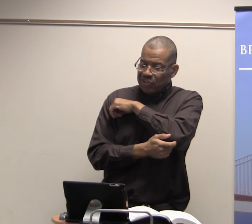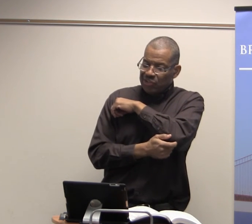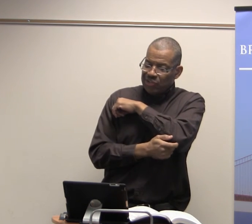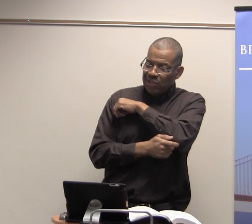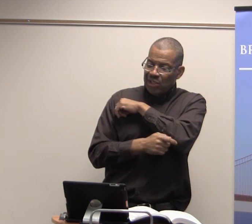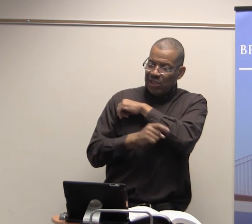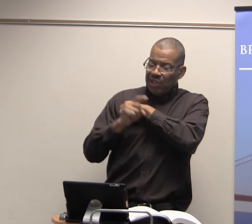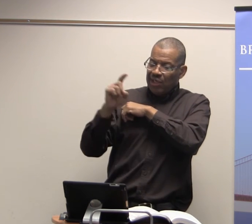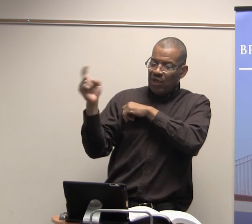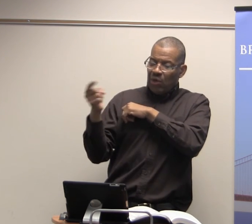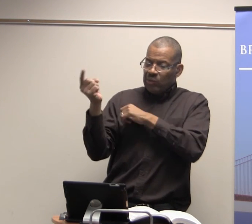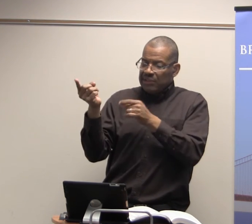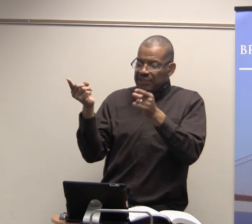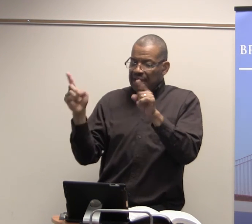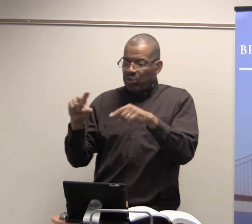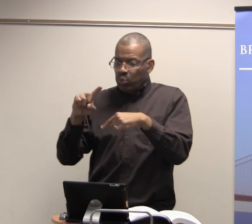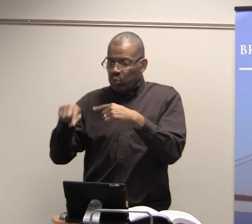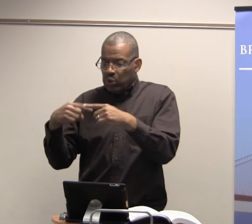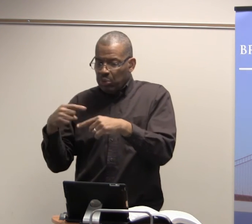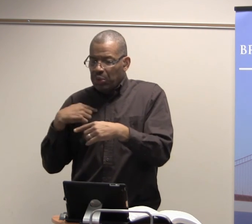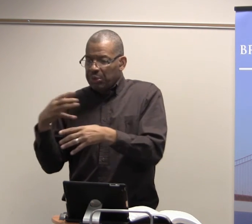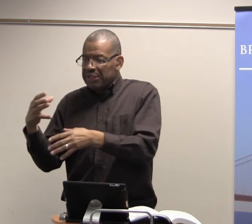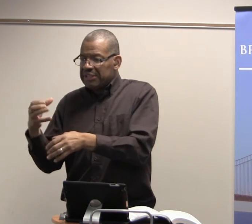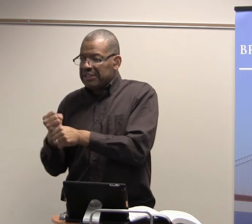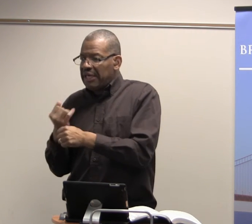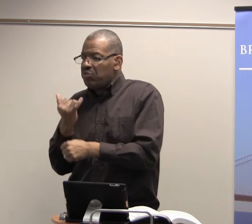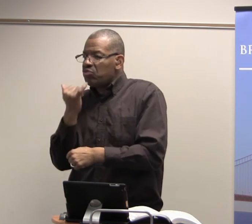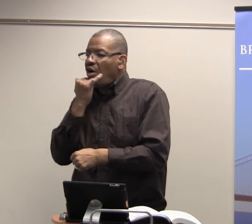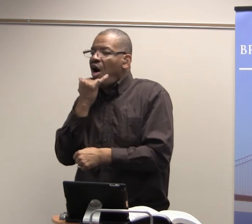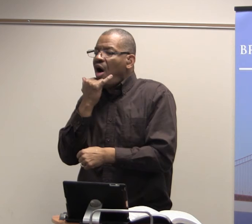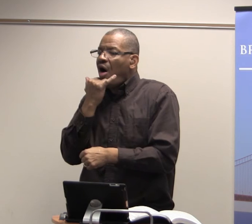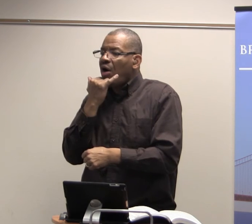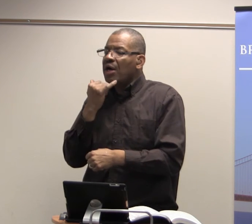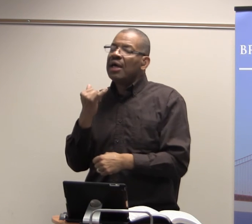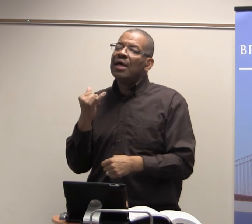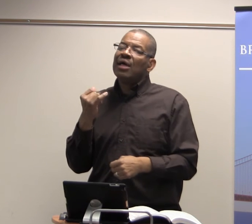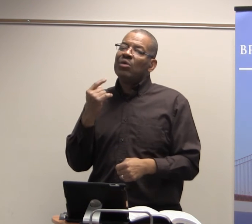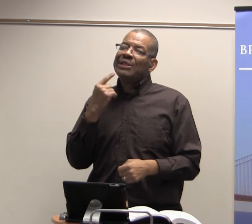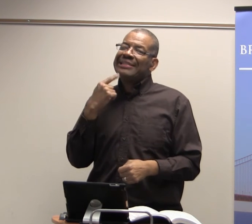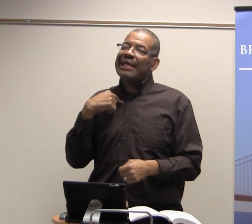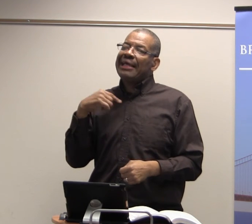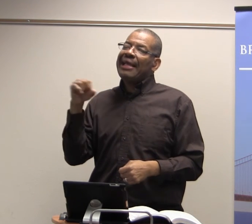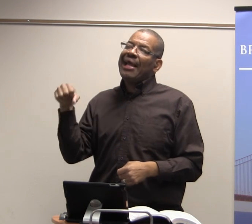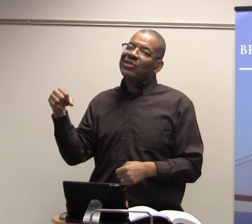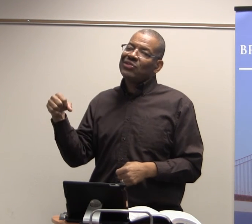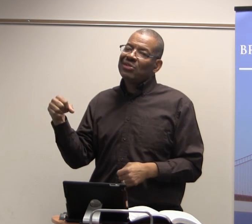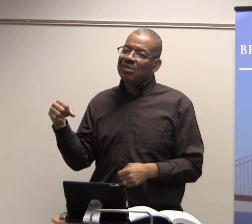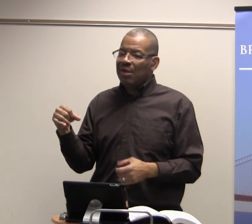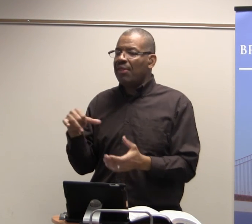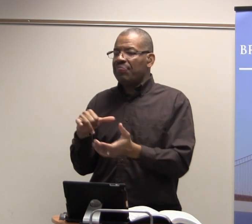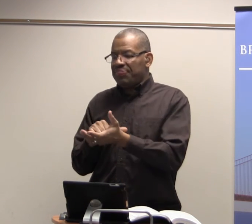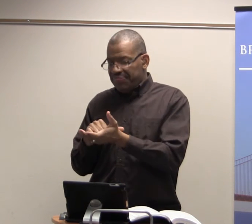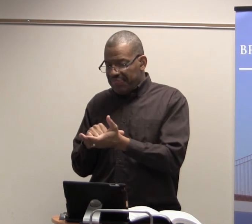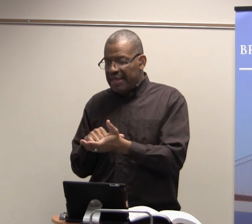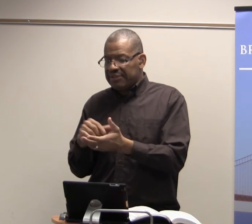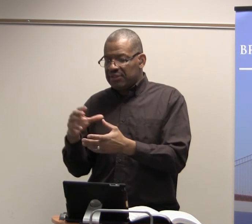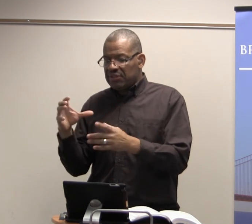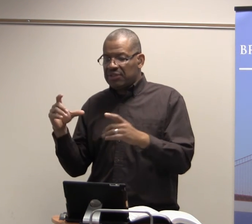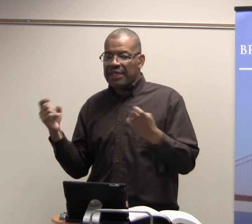temptations, it only happens when we receive wrong, we say yes. Then